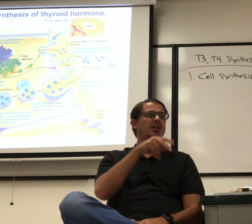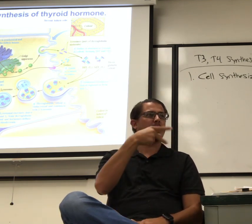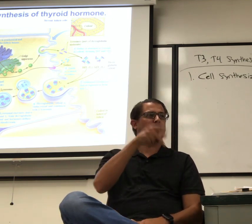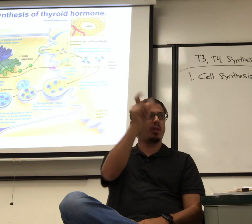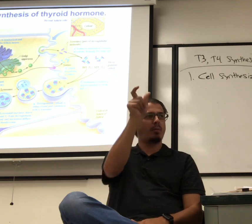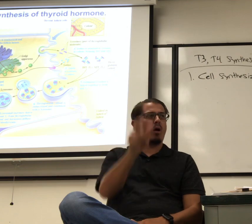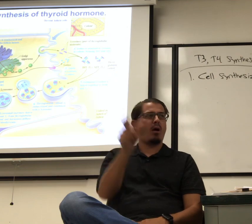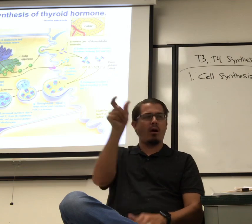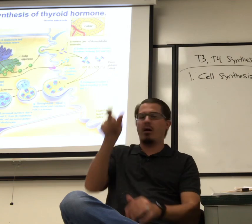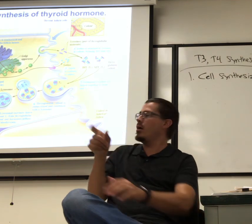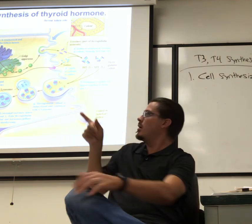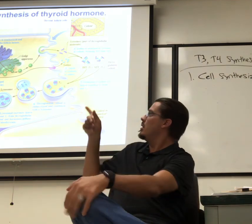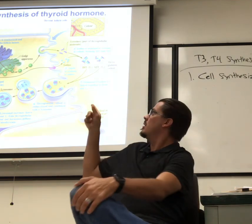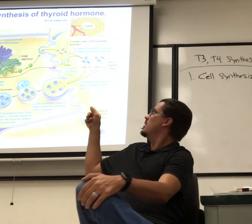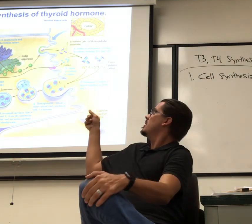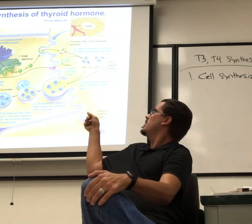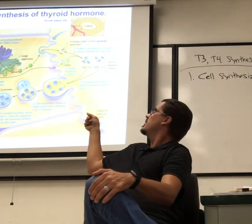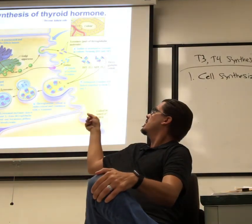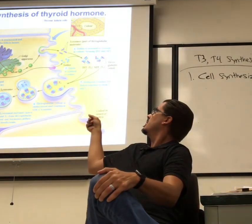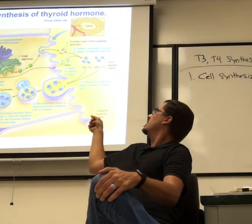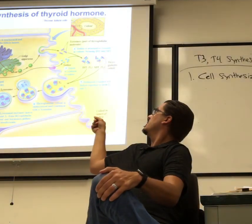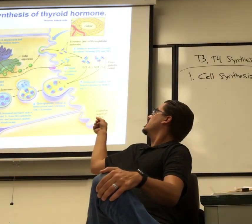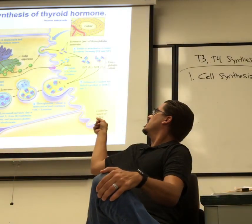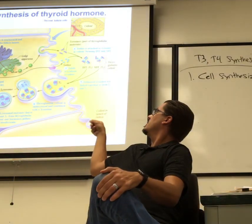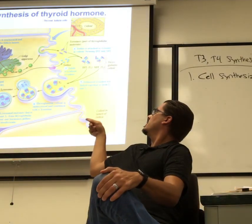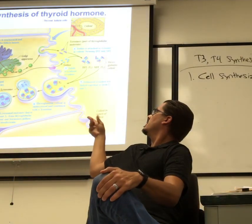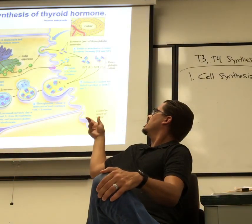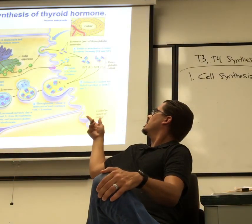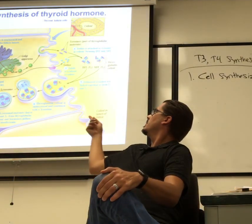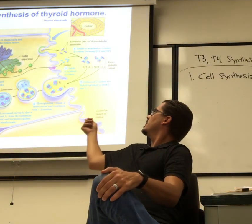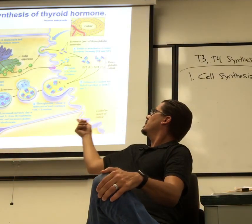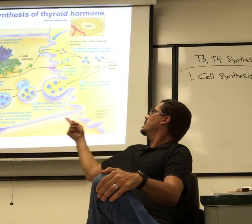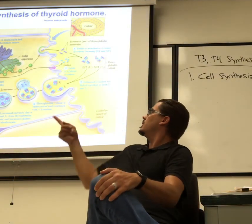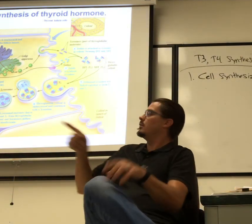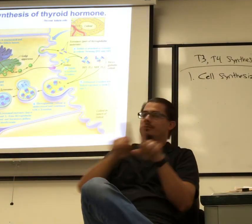amino acids, and they're illustrated as these purple bars.